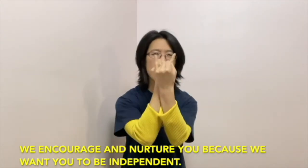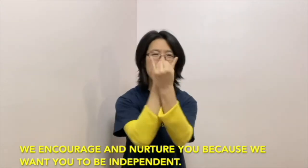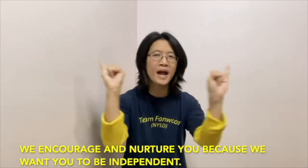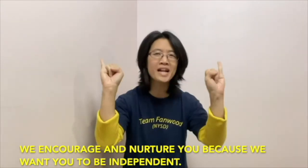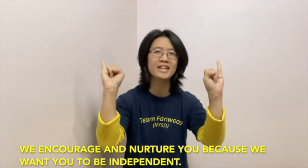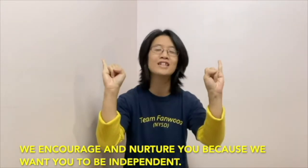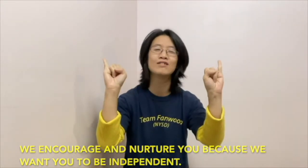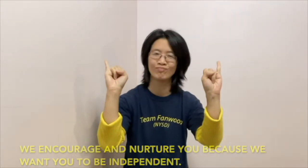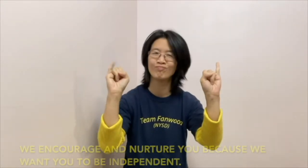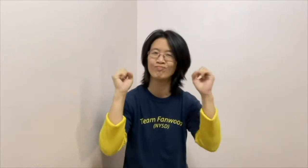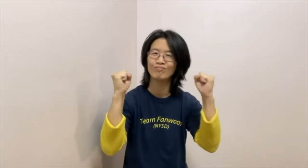independent.